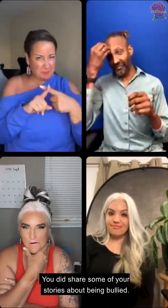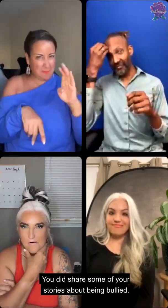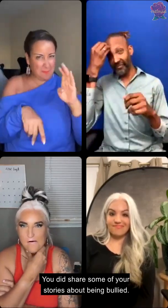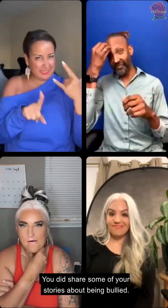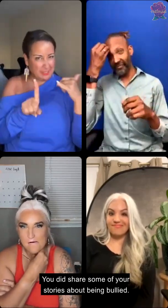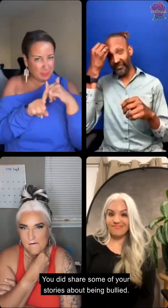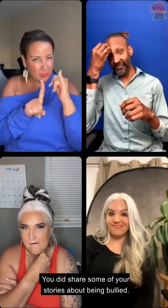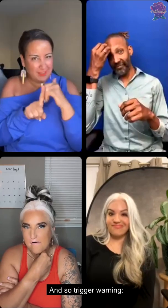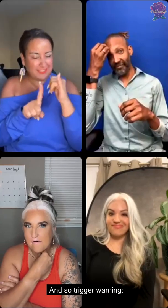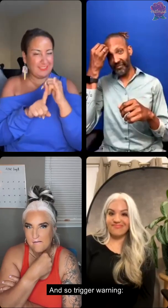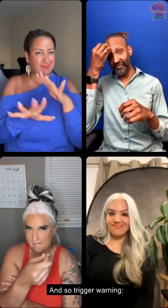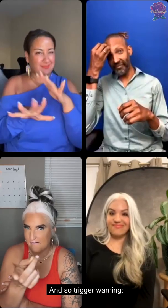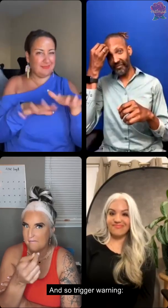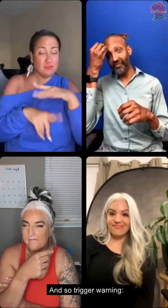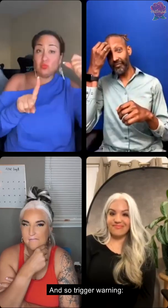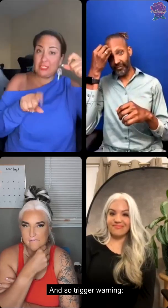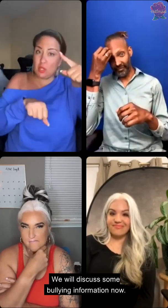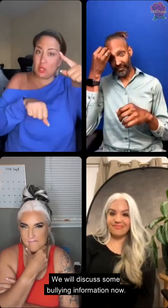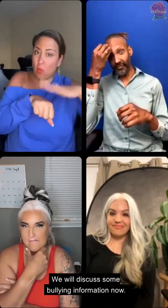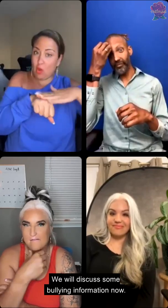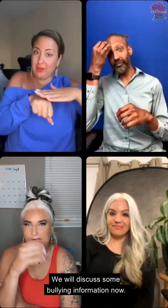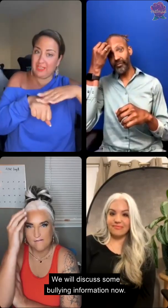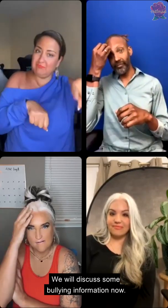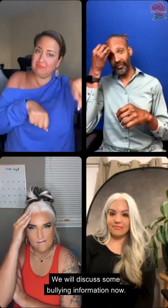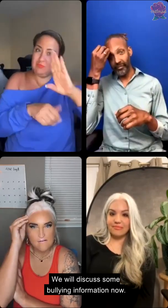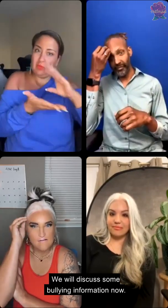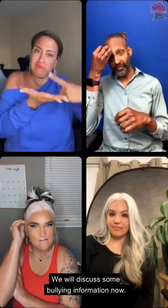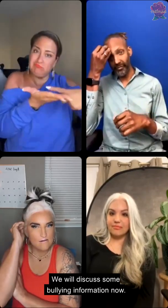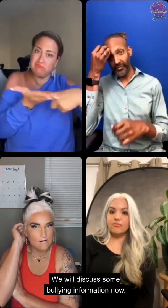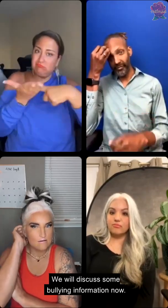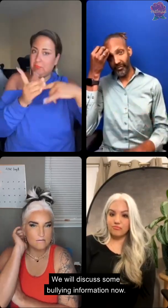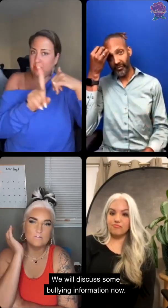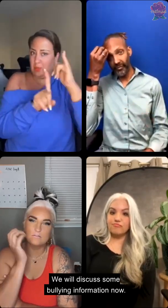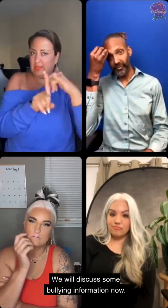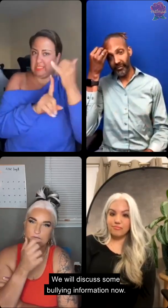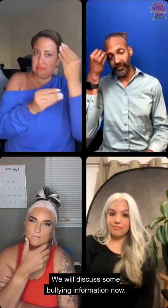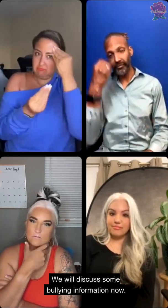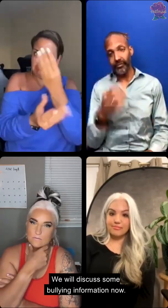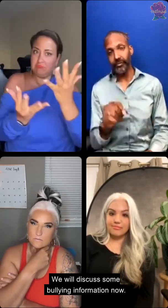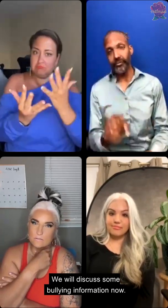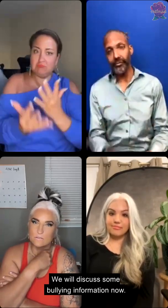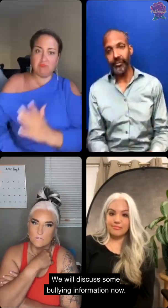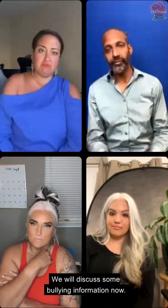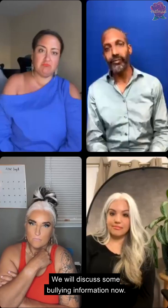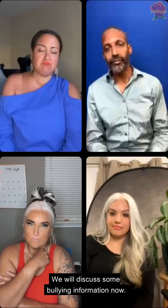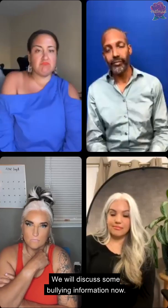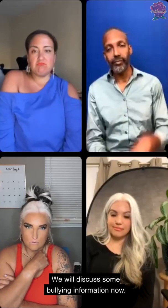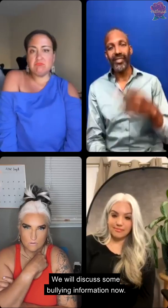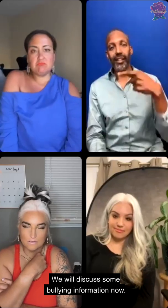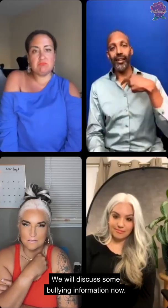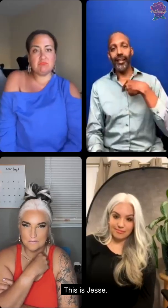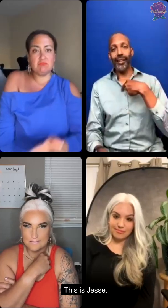being bullied. And so, trigger warning, we will discuss some bullying information now.